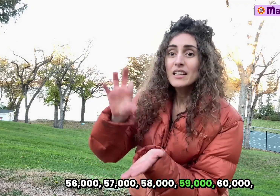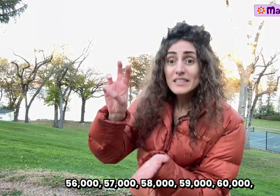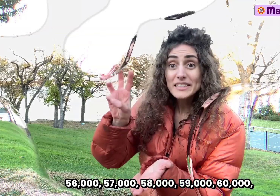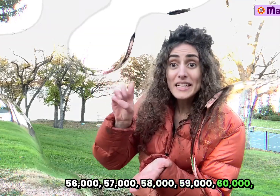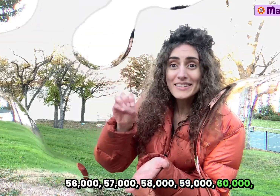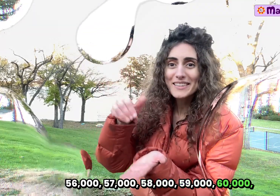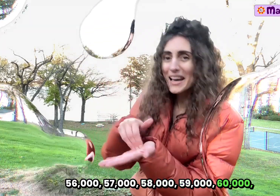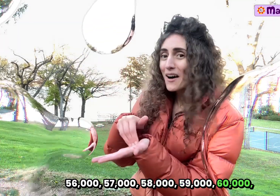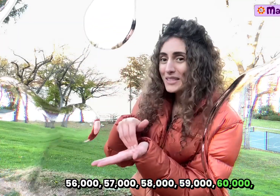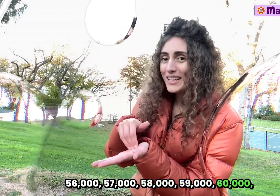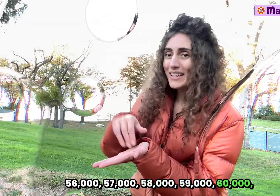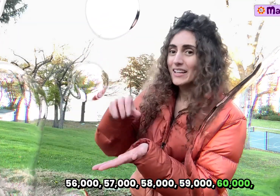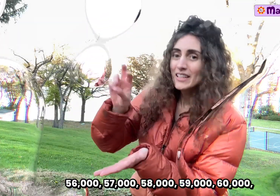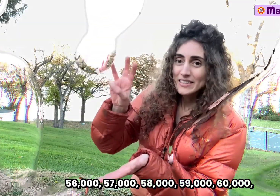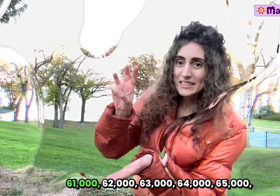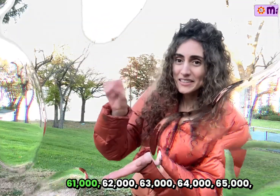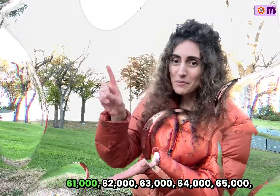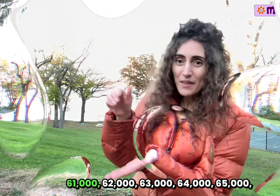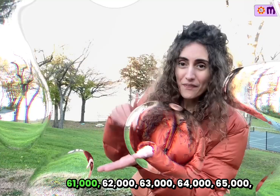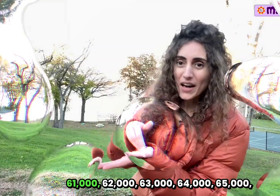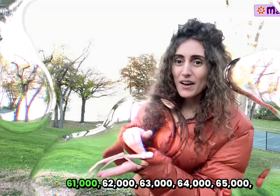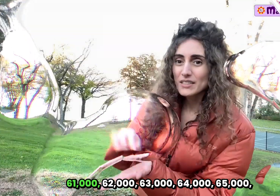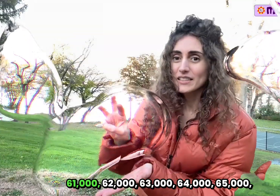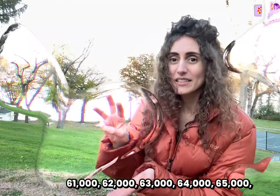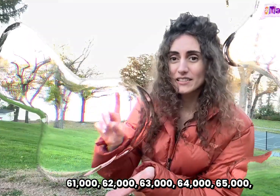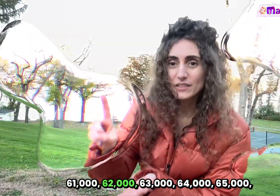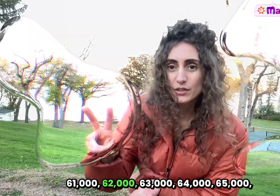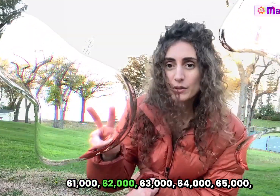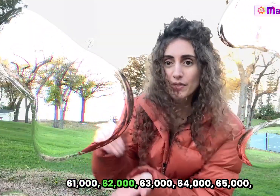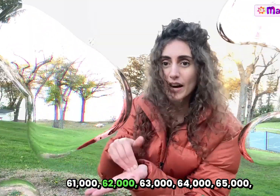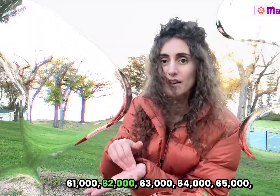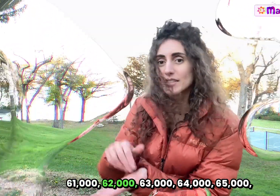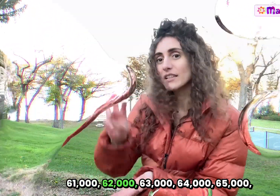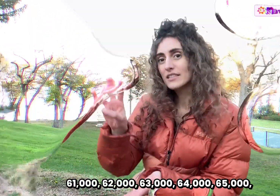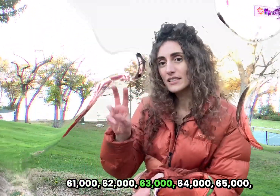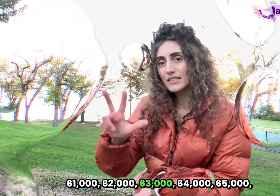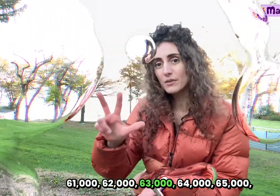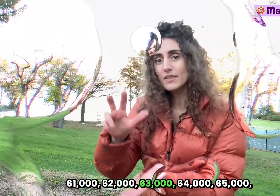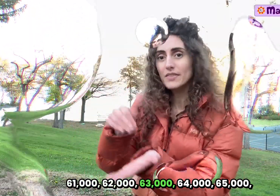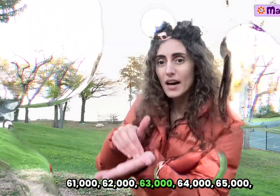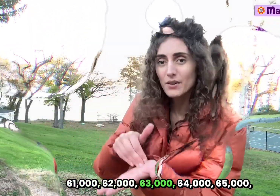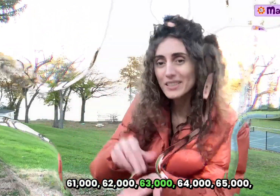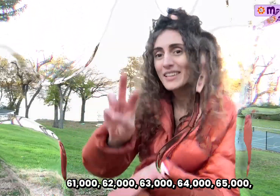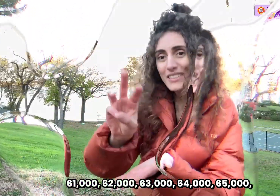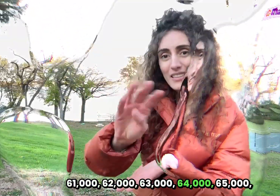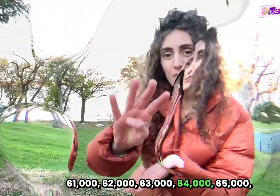60,000, 61,000, 62,000, 63,000, 64